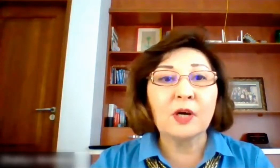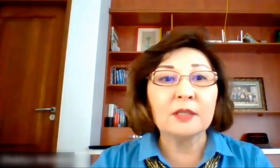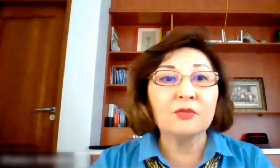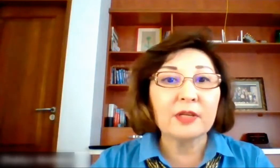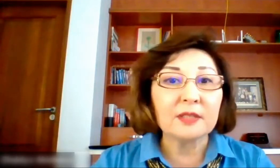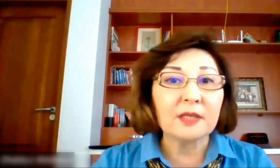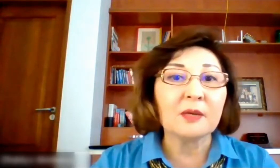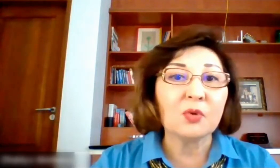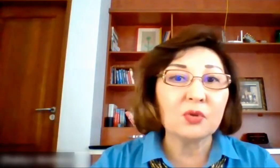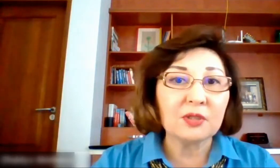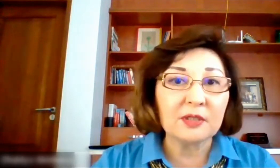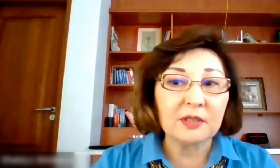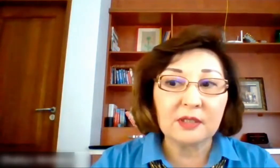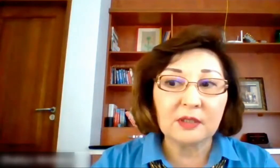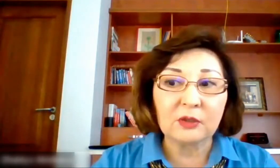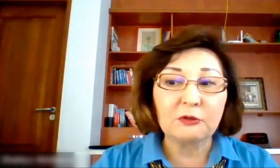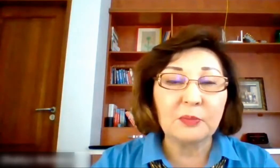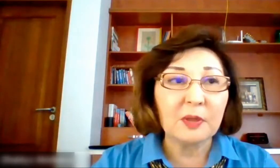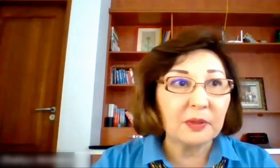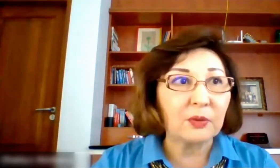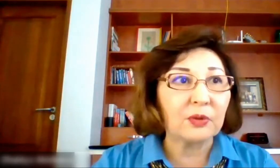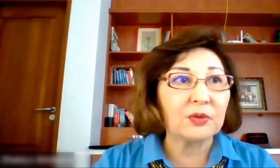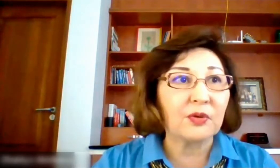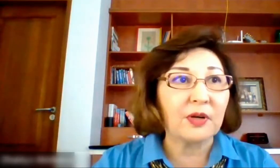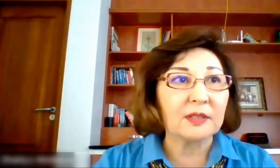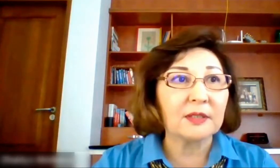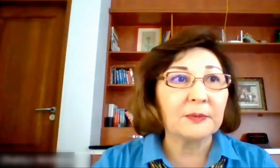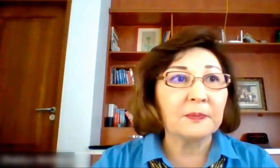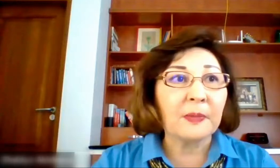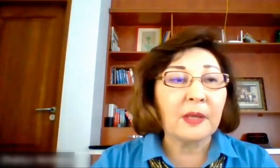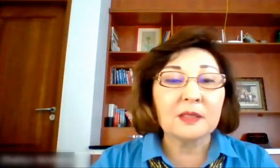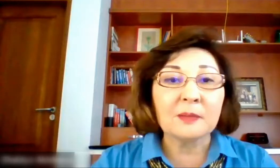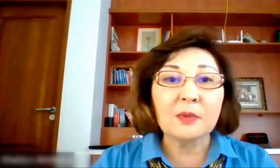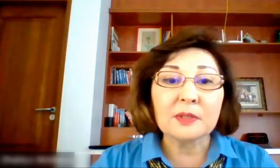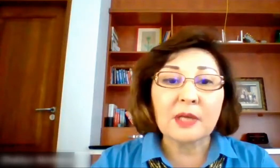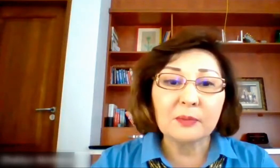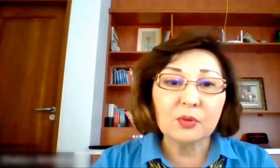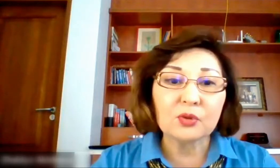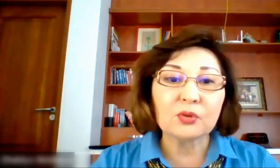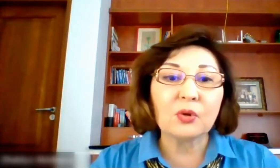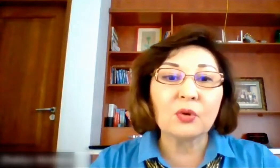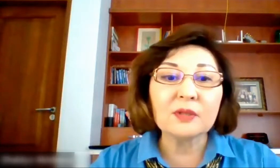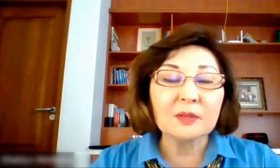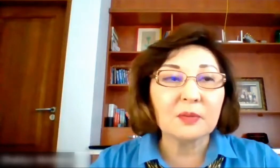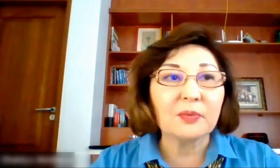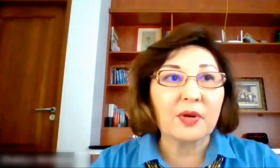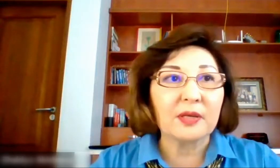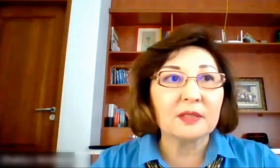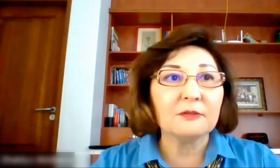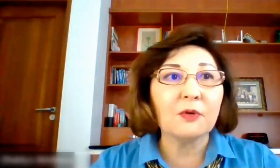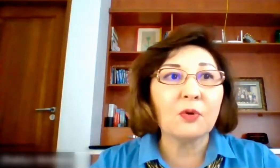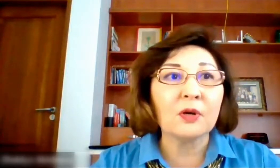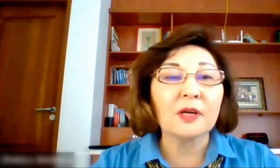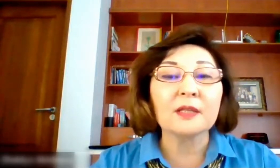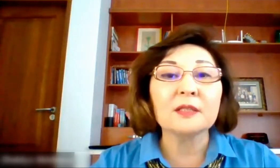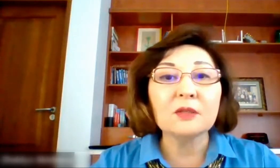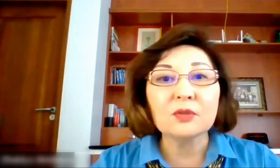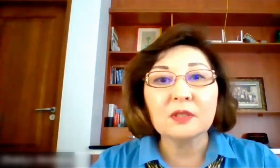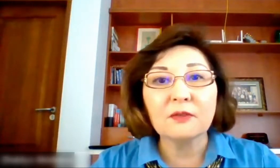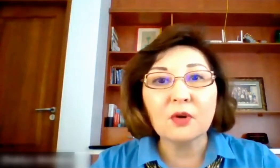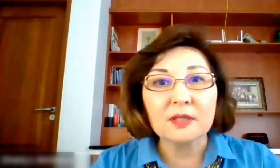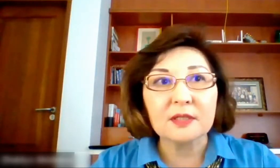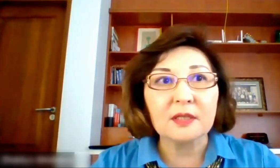for addressing emergency need of people who use drugs. SANPUD should also be praised for